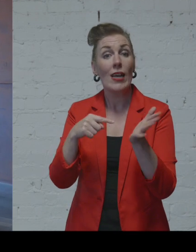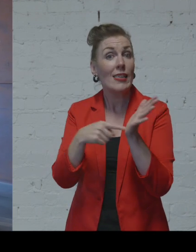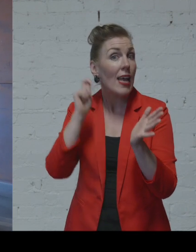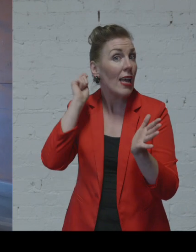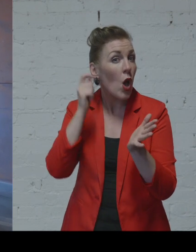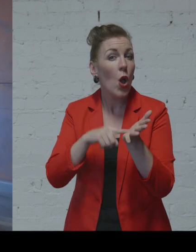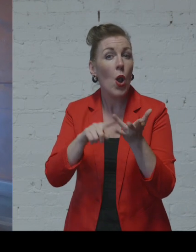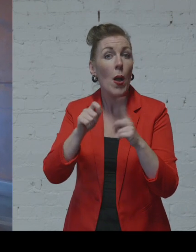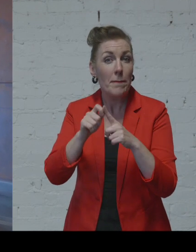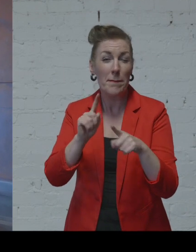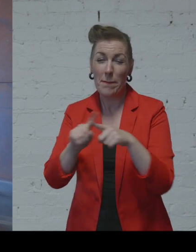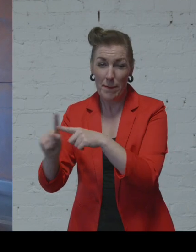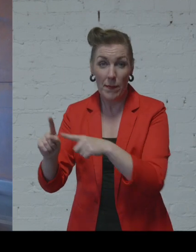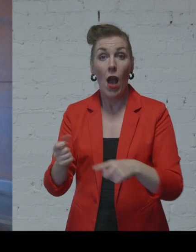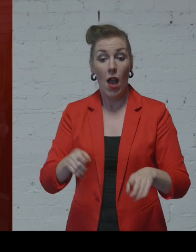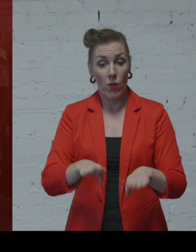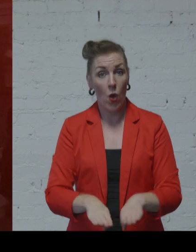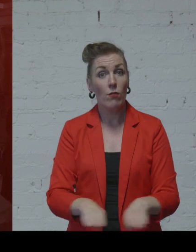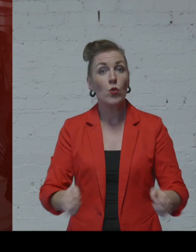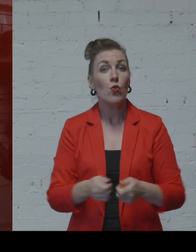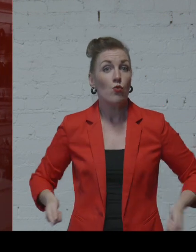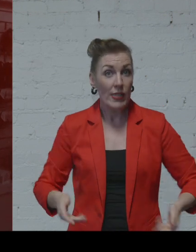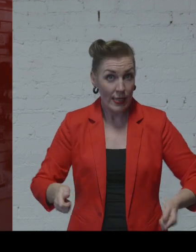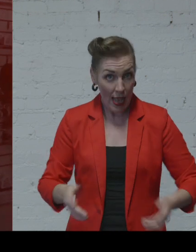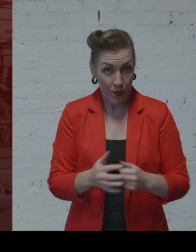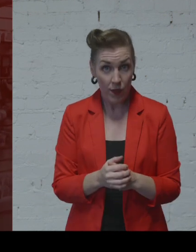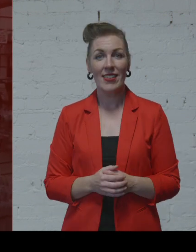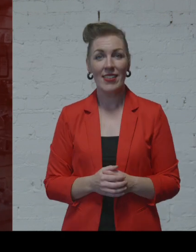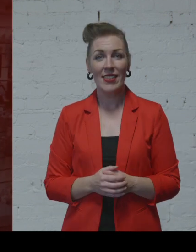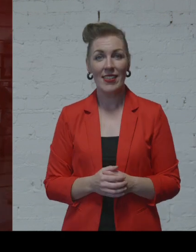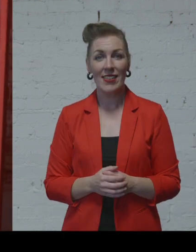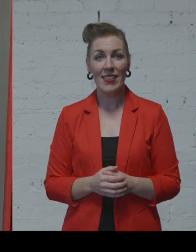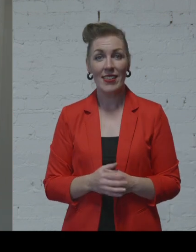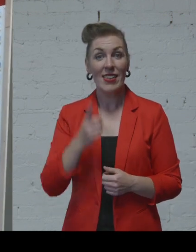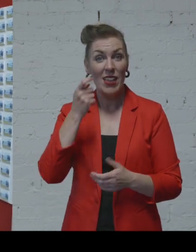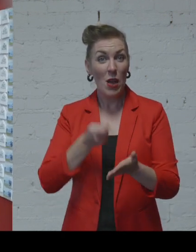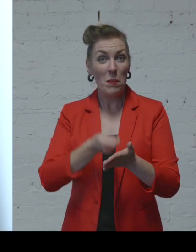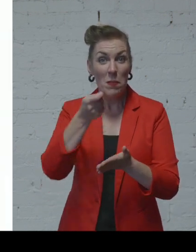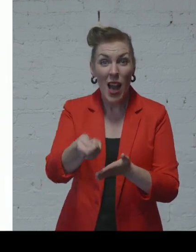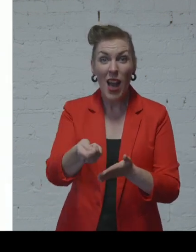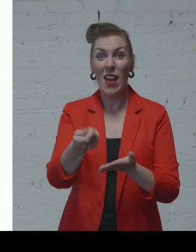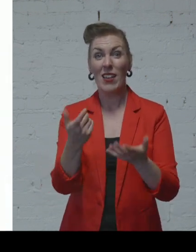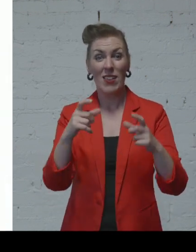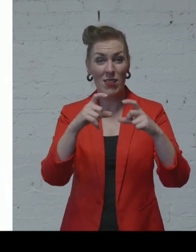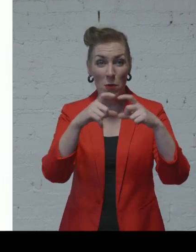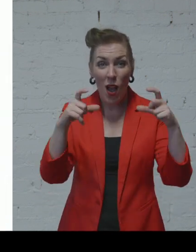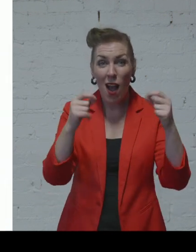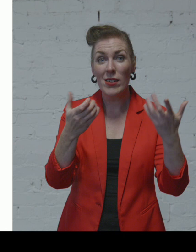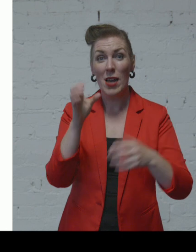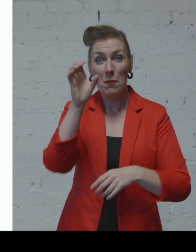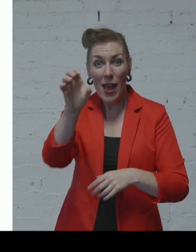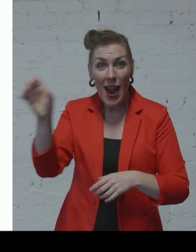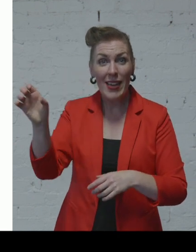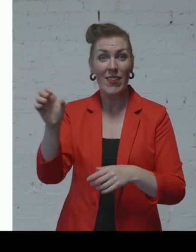where you can buy your ticket for the museum. You can also pay for items purchased from the museum shop or collect audio devices to